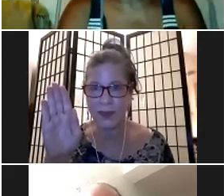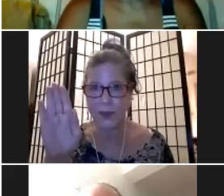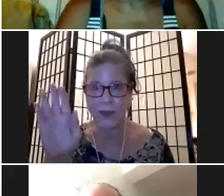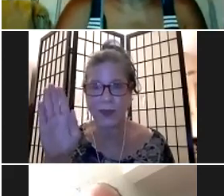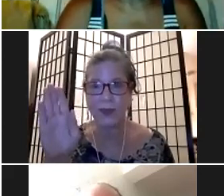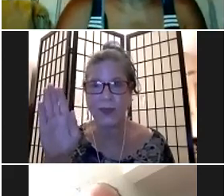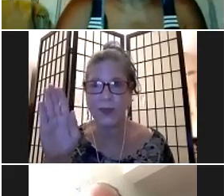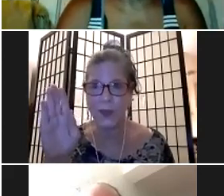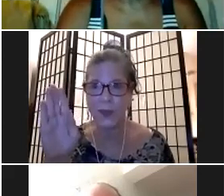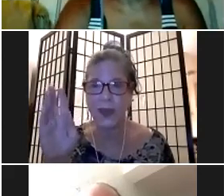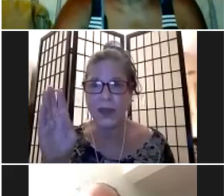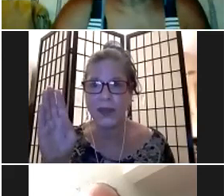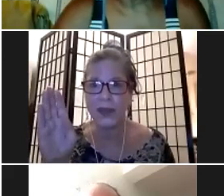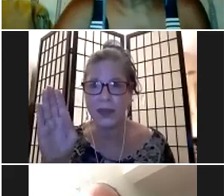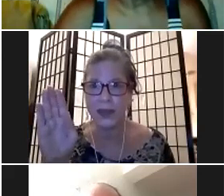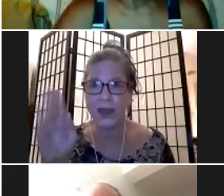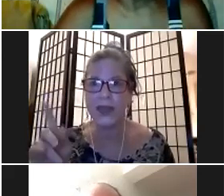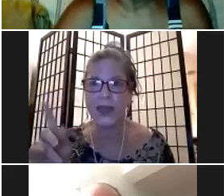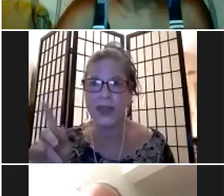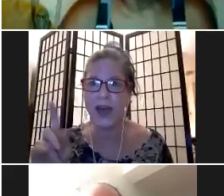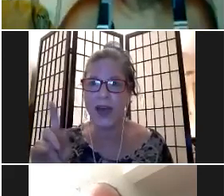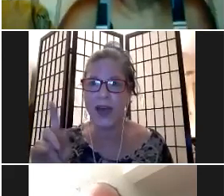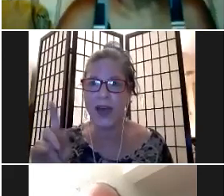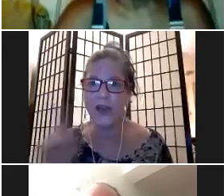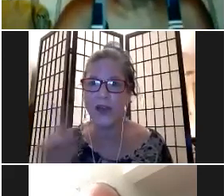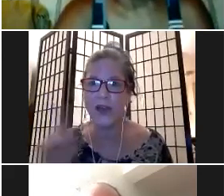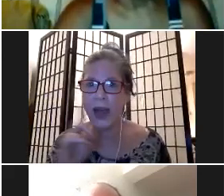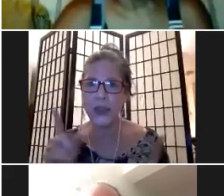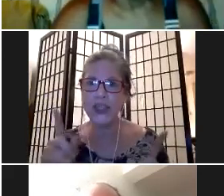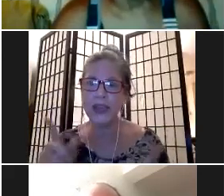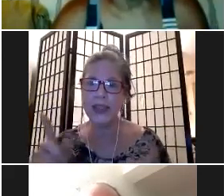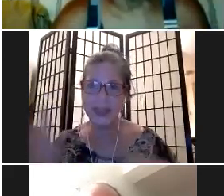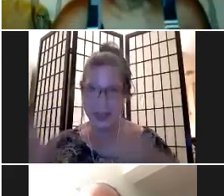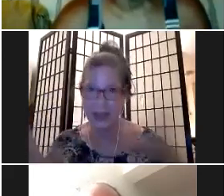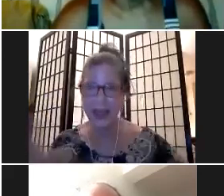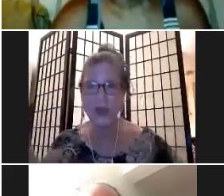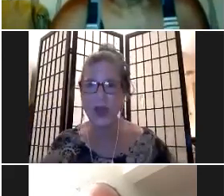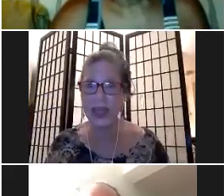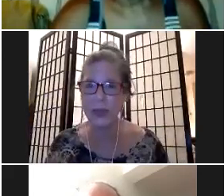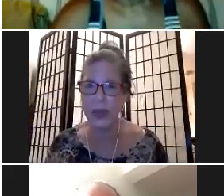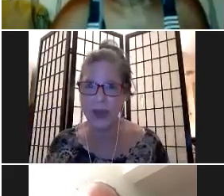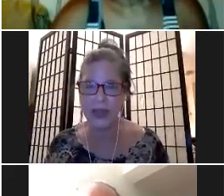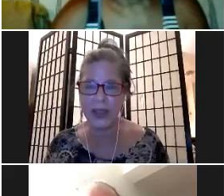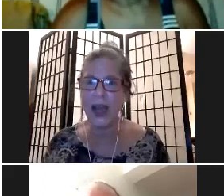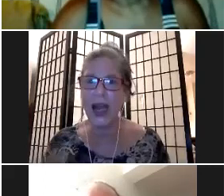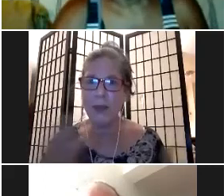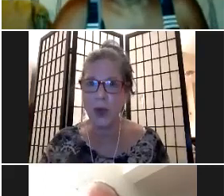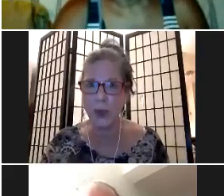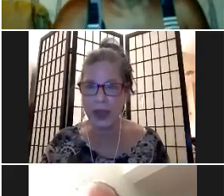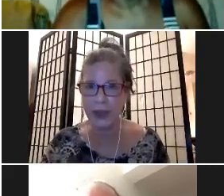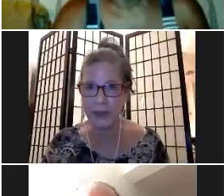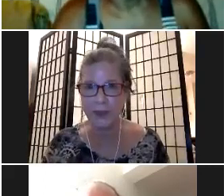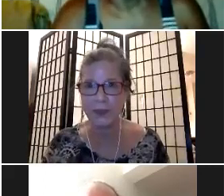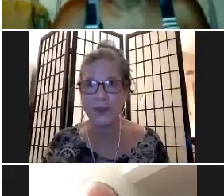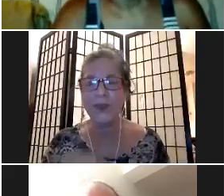community and stuff like that. Yeah, go ahead. So Marilyn. Salvador might appreciate this as well as anybody else. I'm Puerto